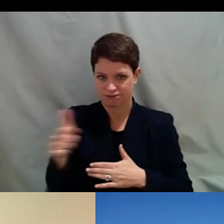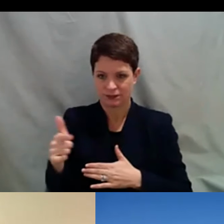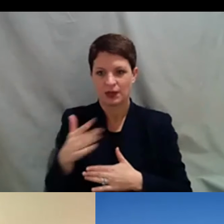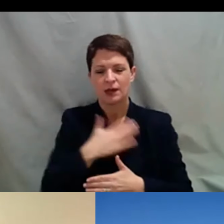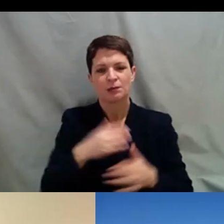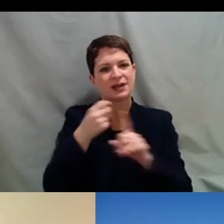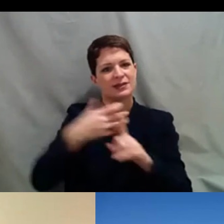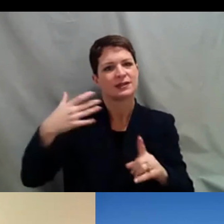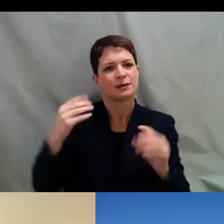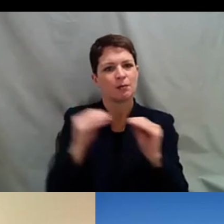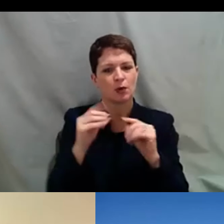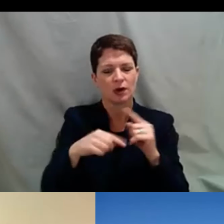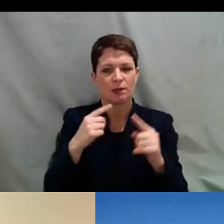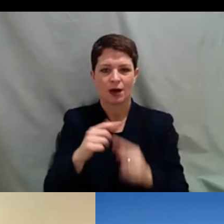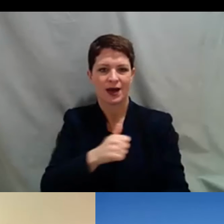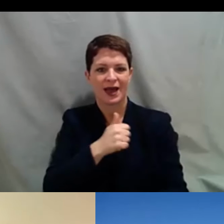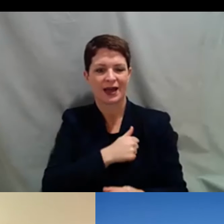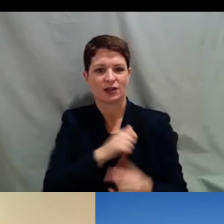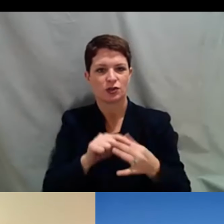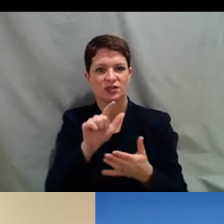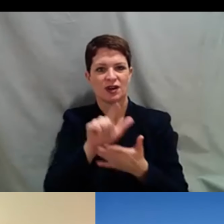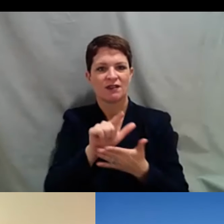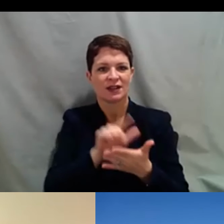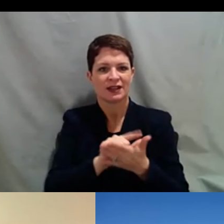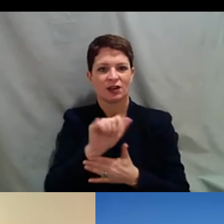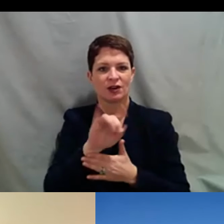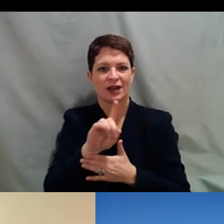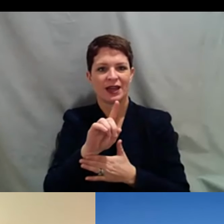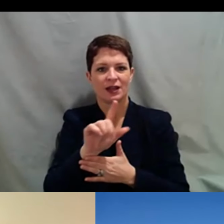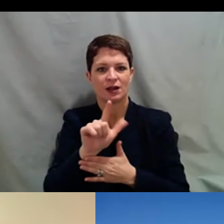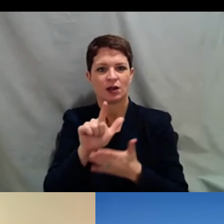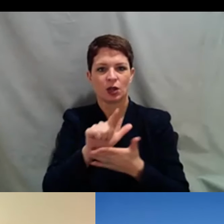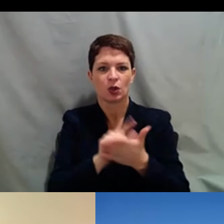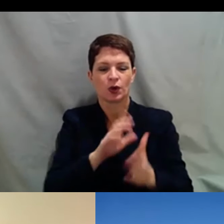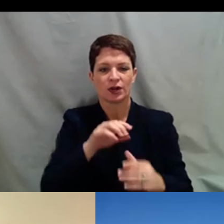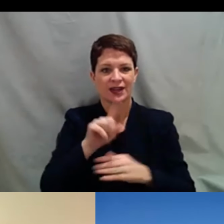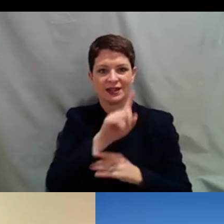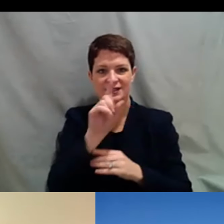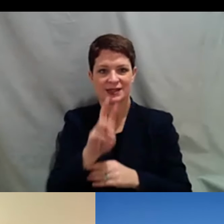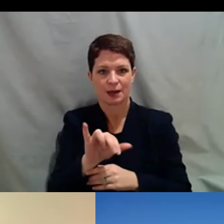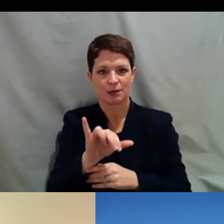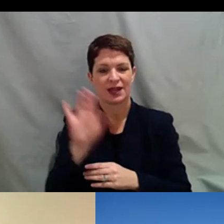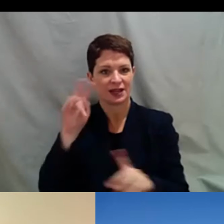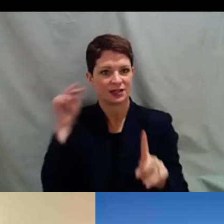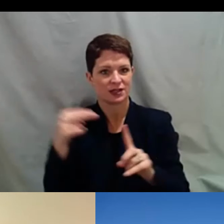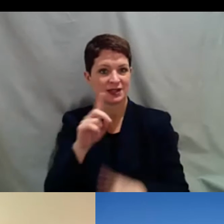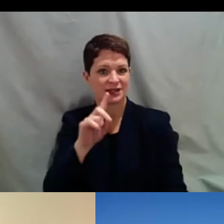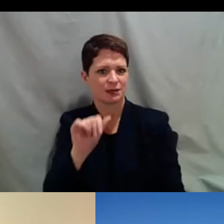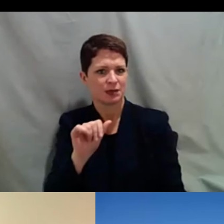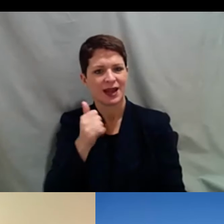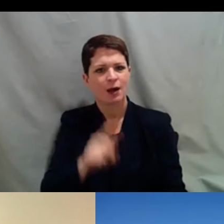talk more about the attitudes of the legal aid lawyers in Zebley towards disability. And how would it differ from disability